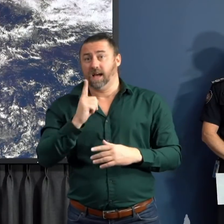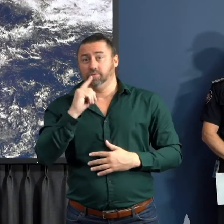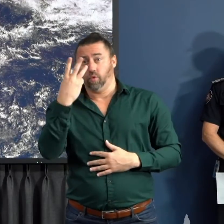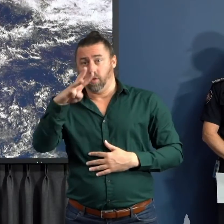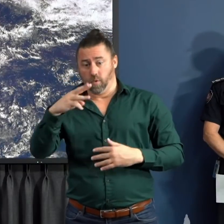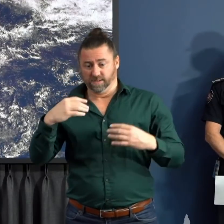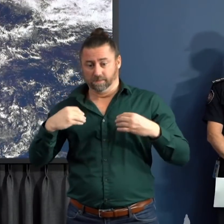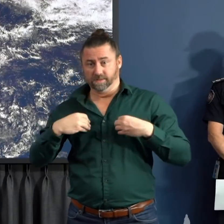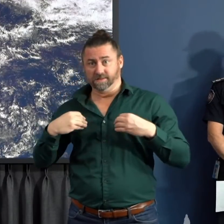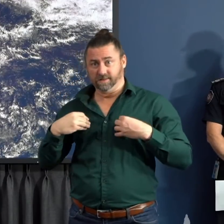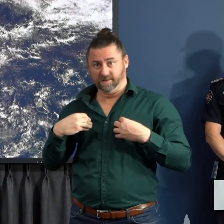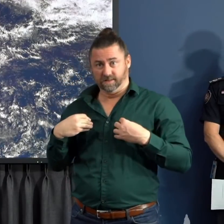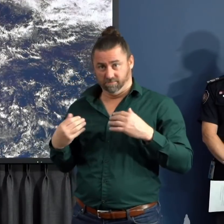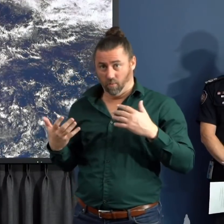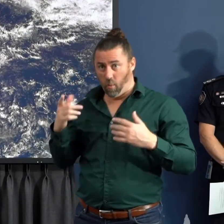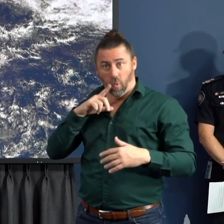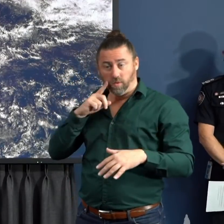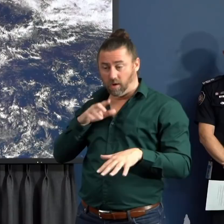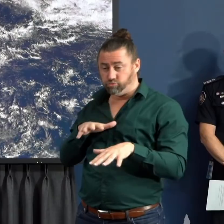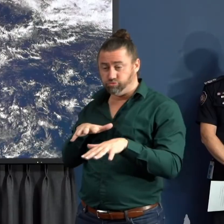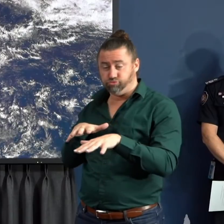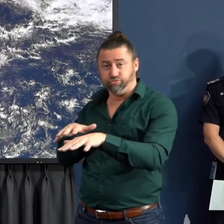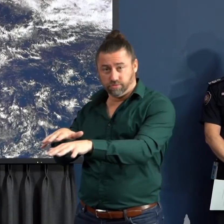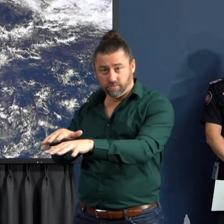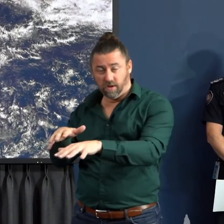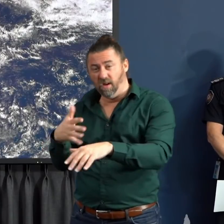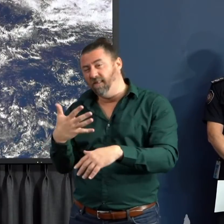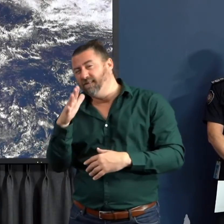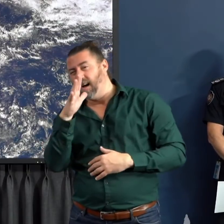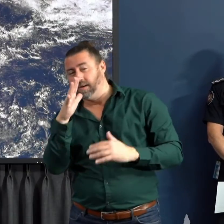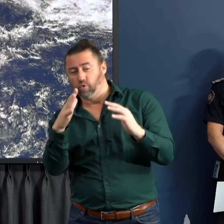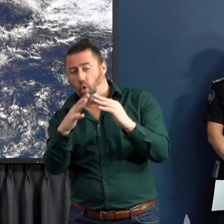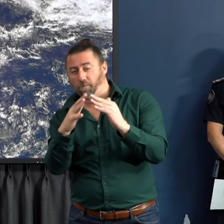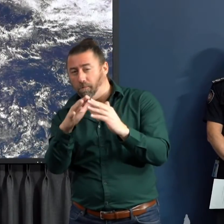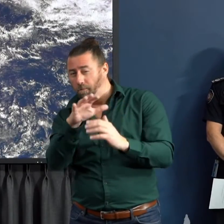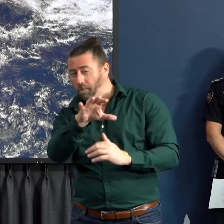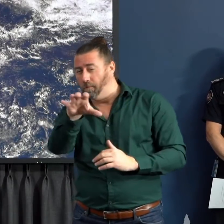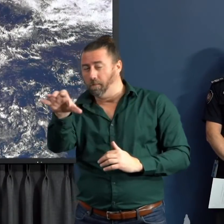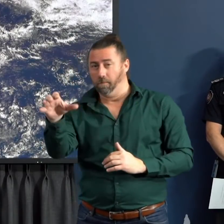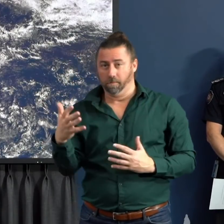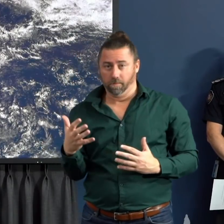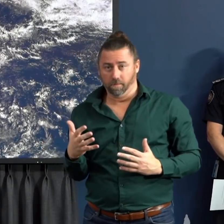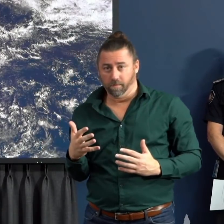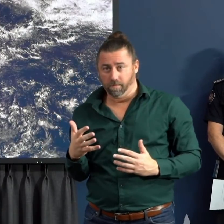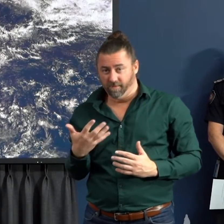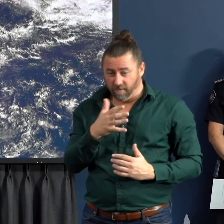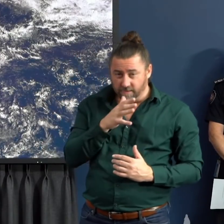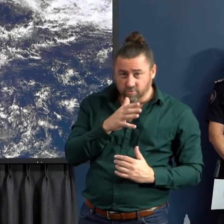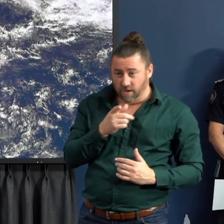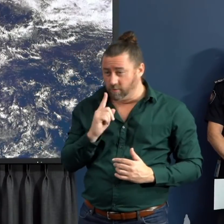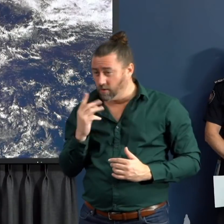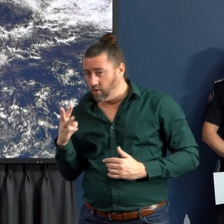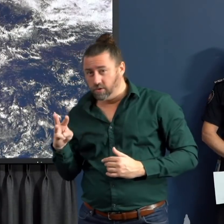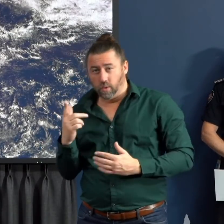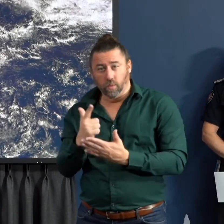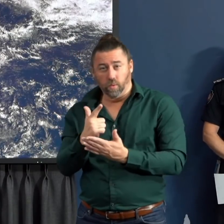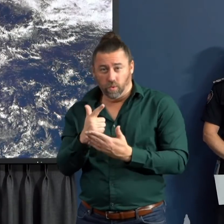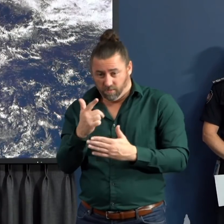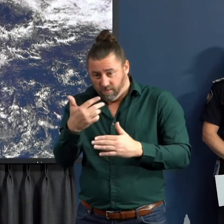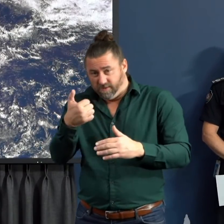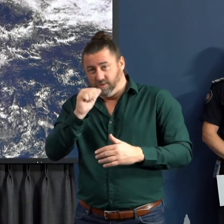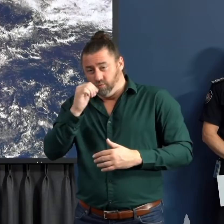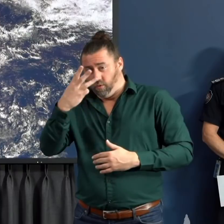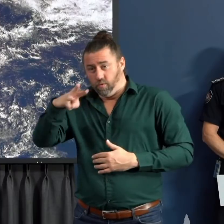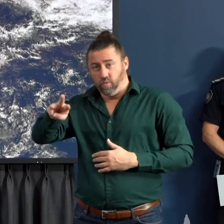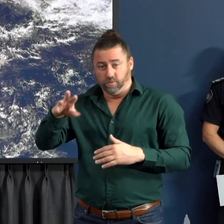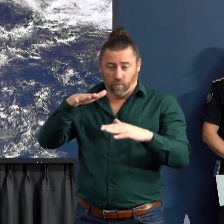and also over 500 dwellings. We won't know the full extent of the impact of this until we're able to get into that area and do the proper